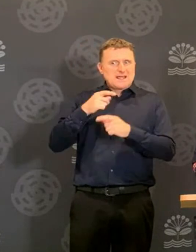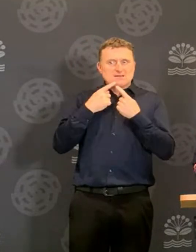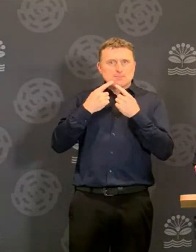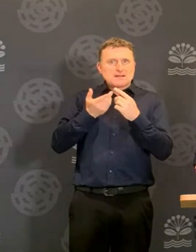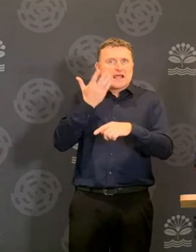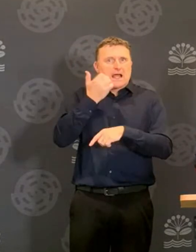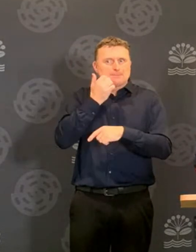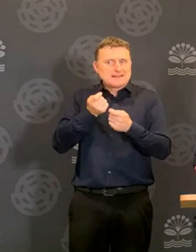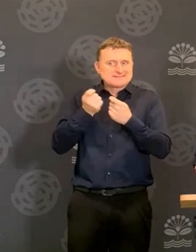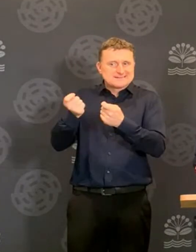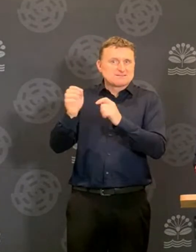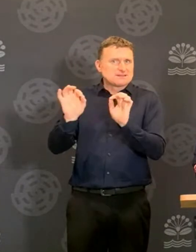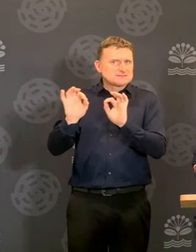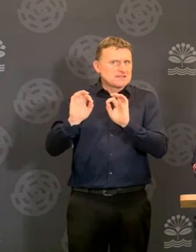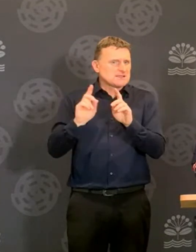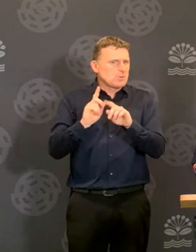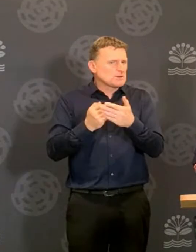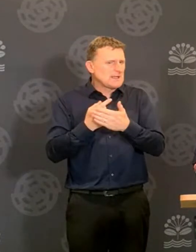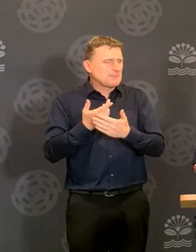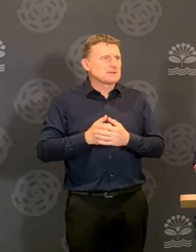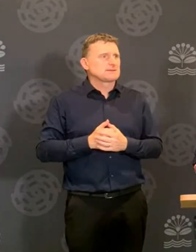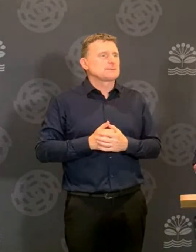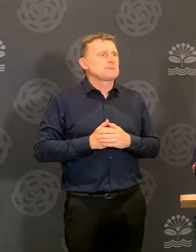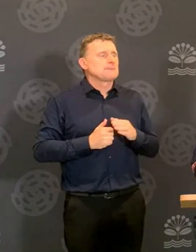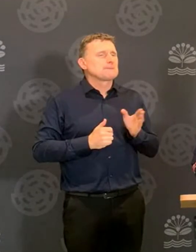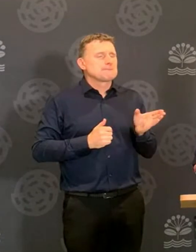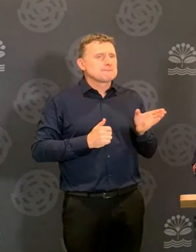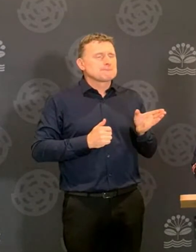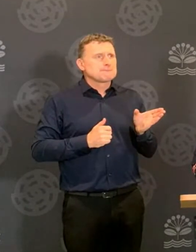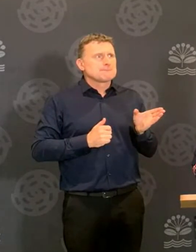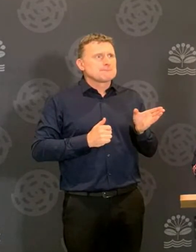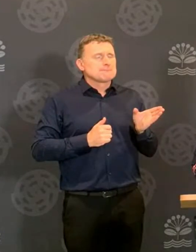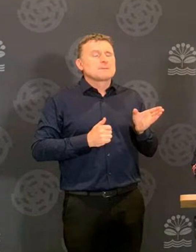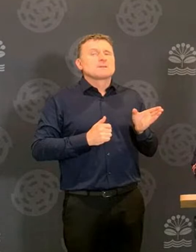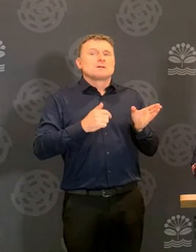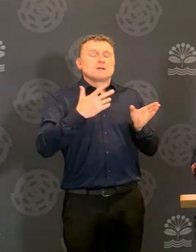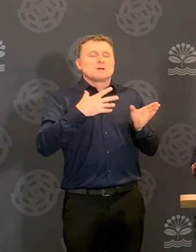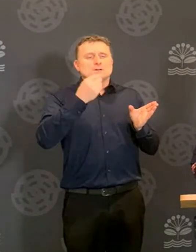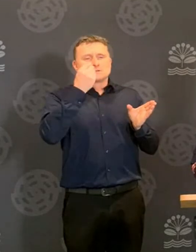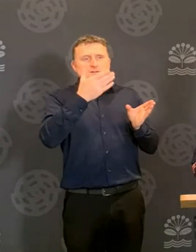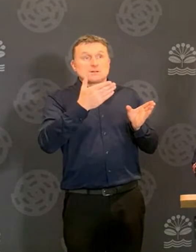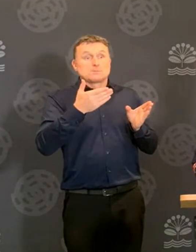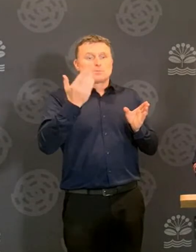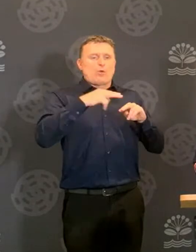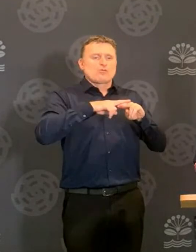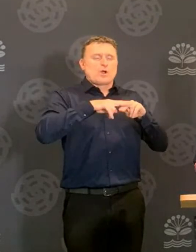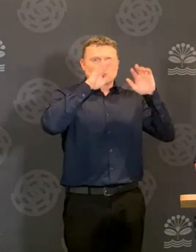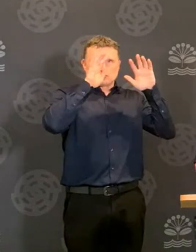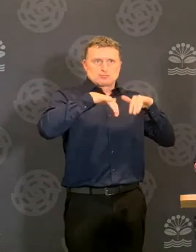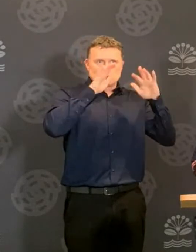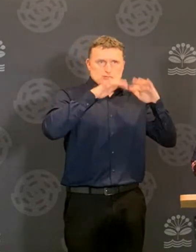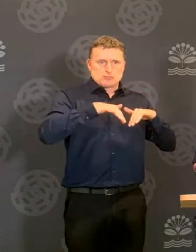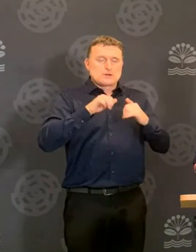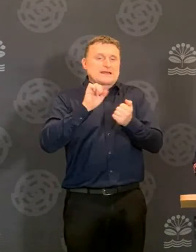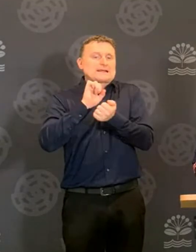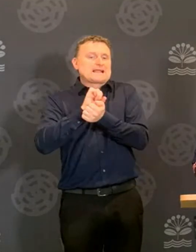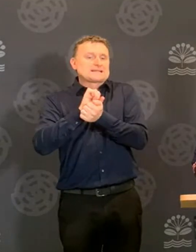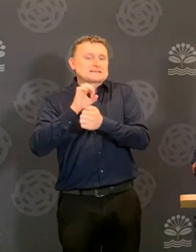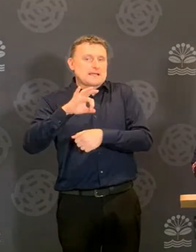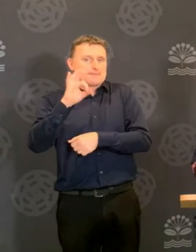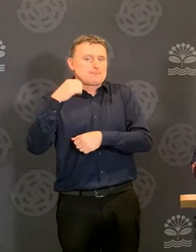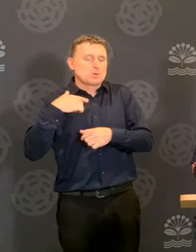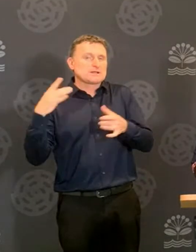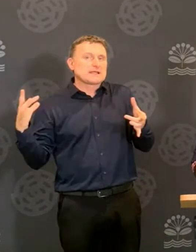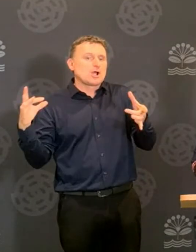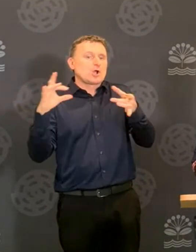did that happen? Well, firstly, I missed that. I joined the response on Saturday morning, so I wasn't directly involved with